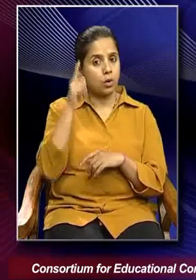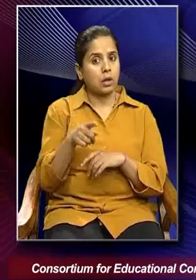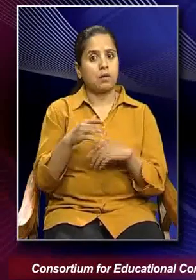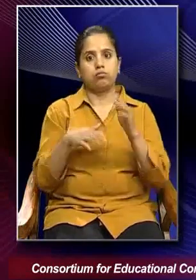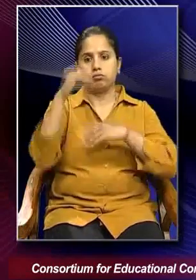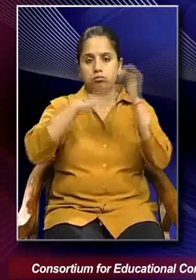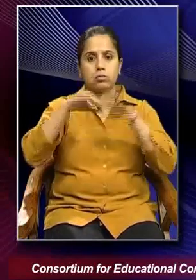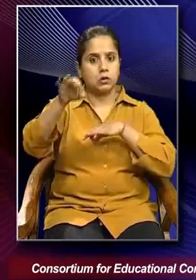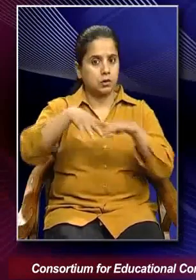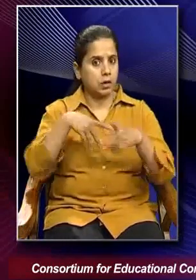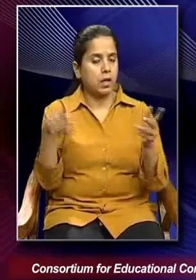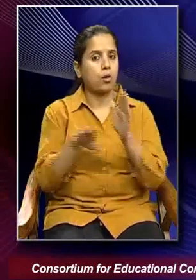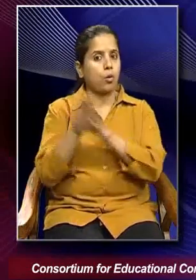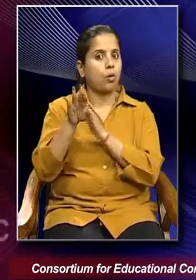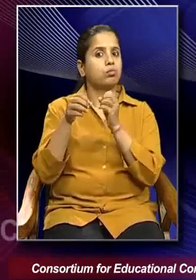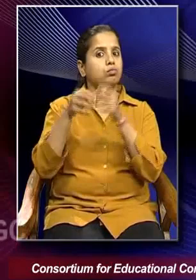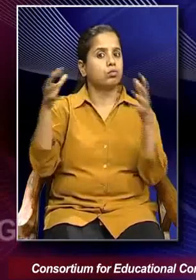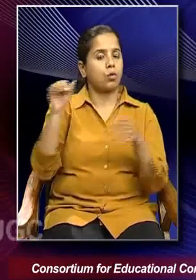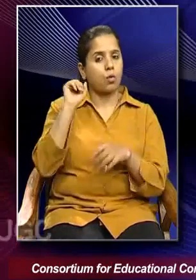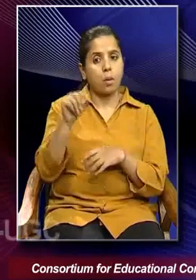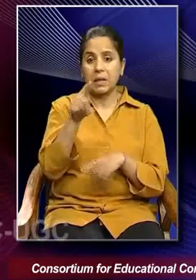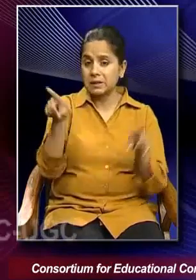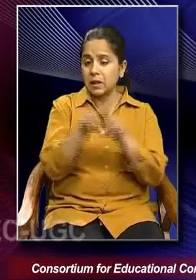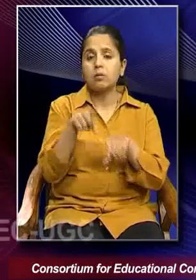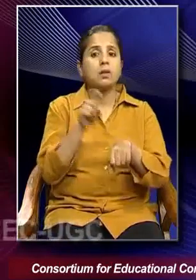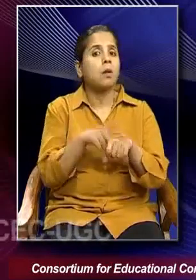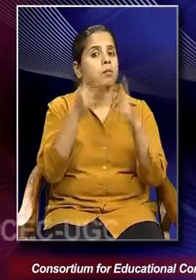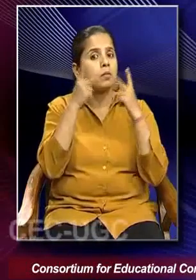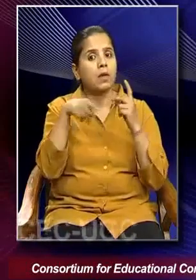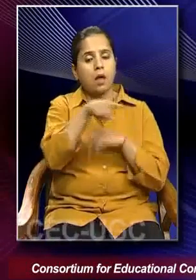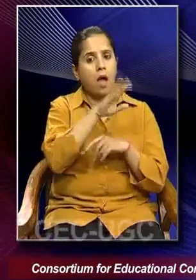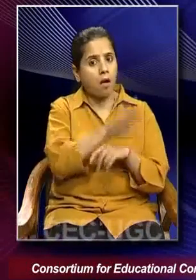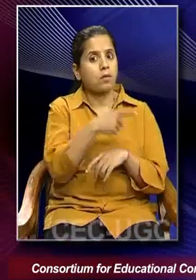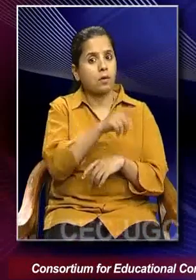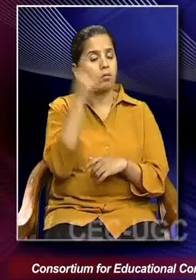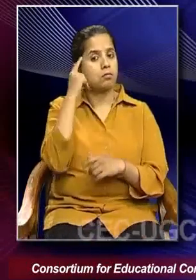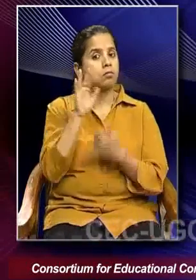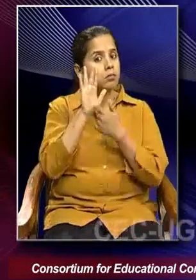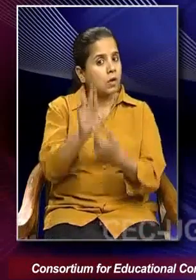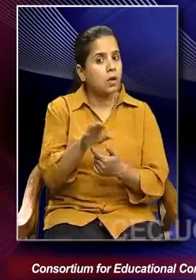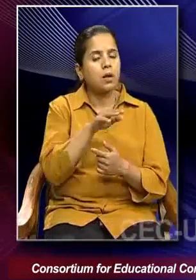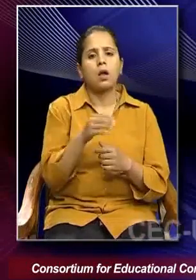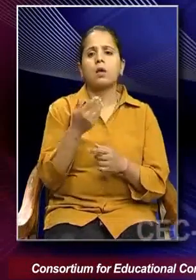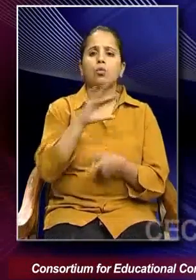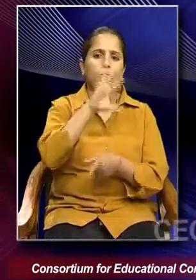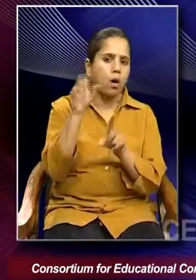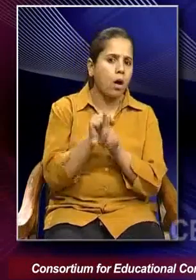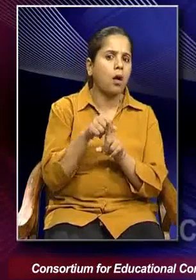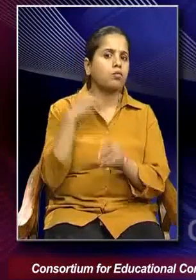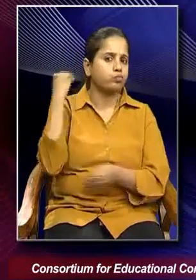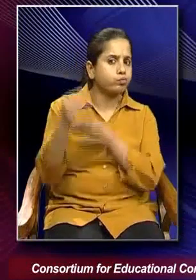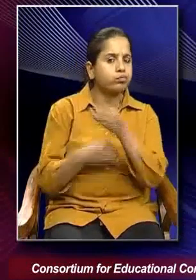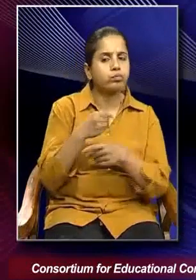cities and growth of the cities, but at the same time you also come up with various cultural traditions which enriches